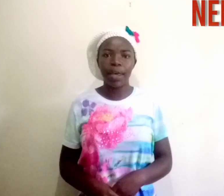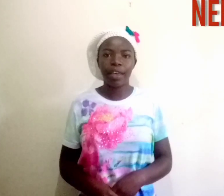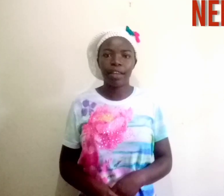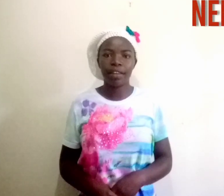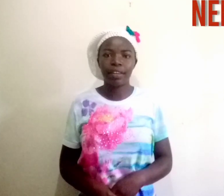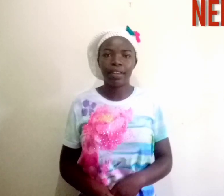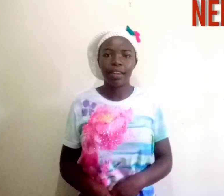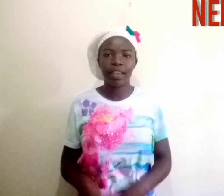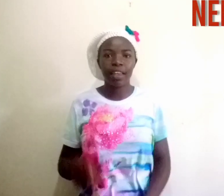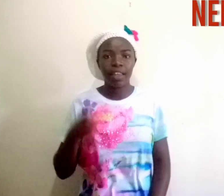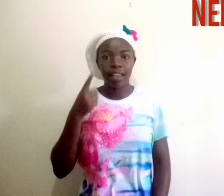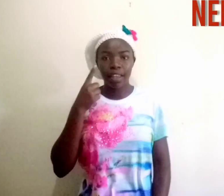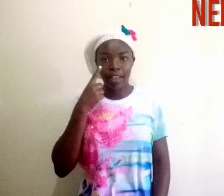Nehemiah,